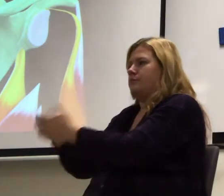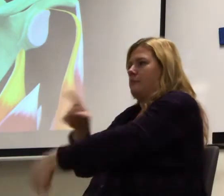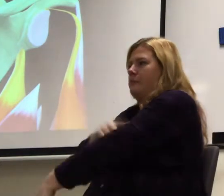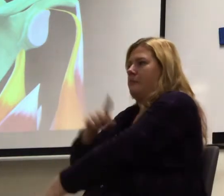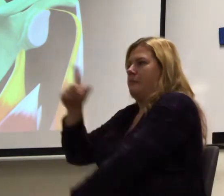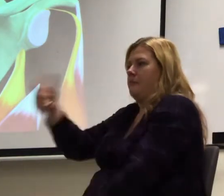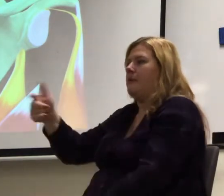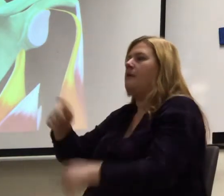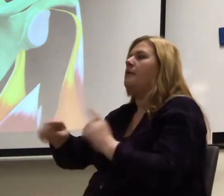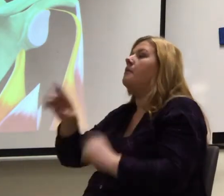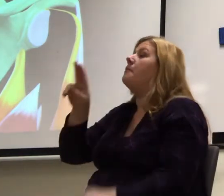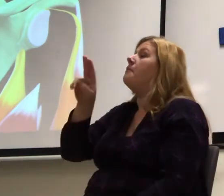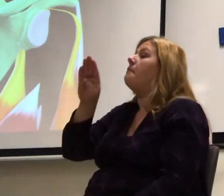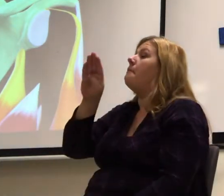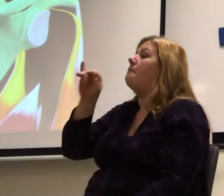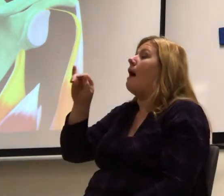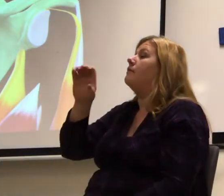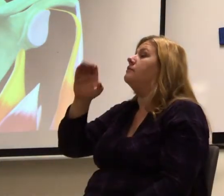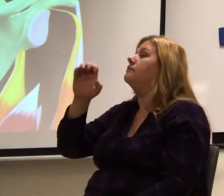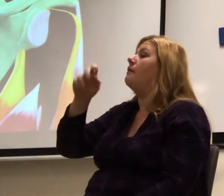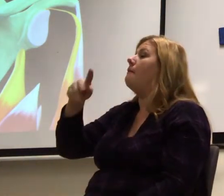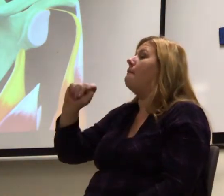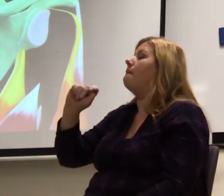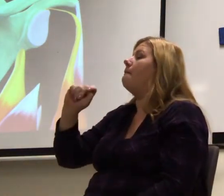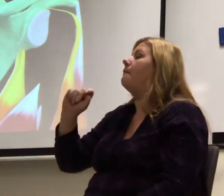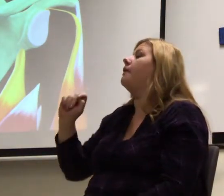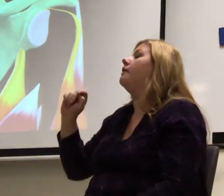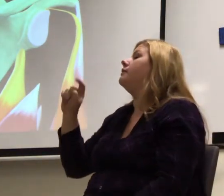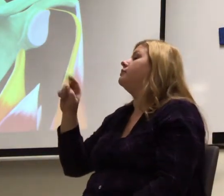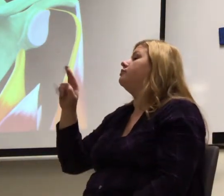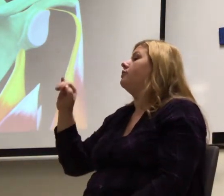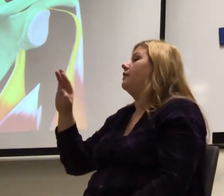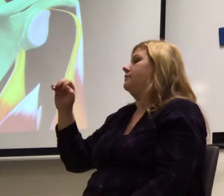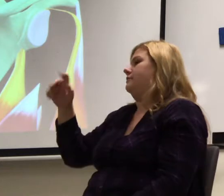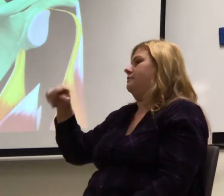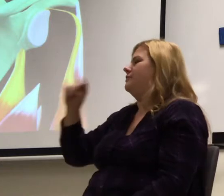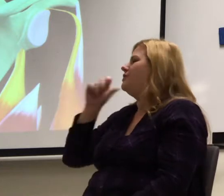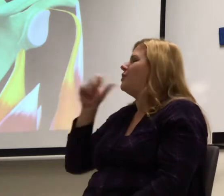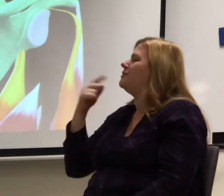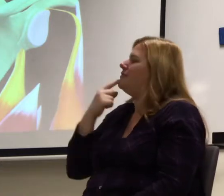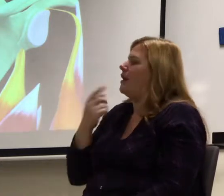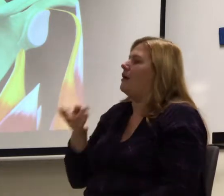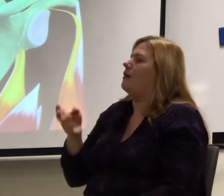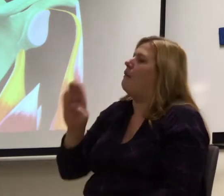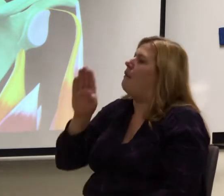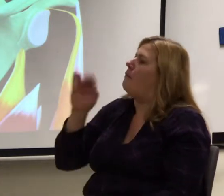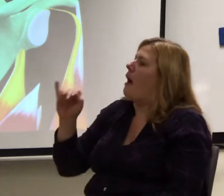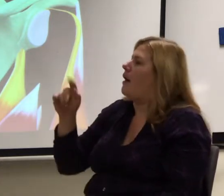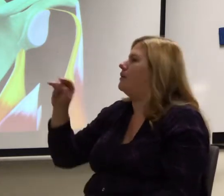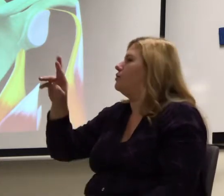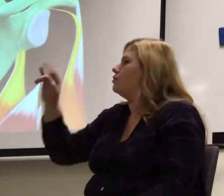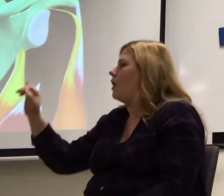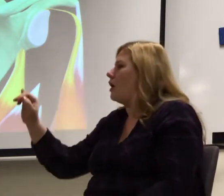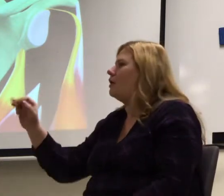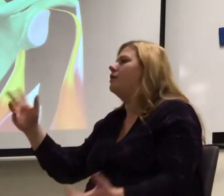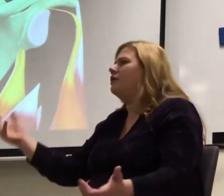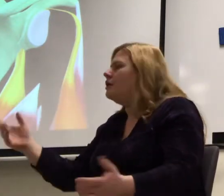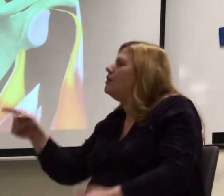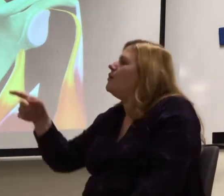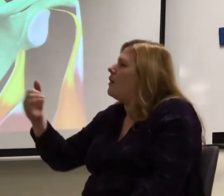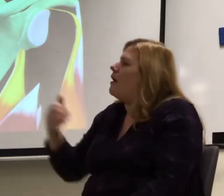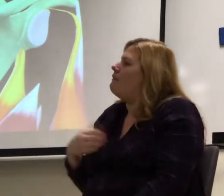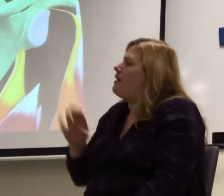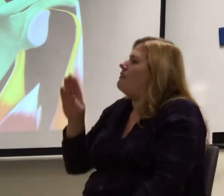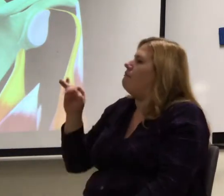tris. Always put the full name in an anatomy class. Don't just say bi and tri, because for example, you have